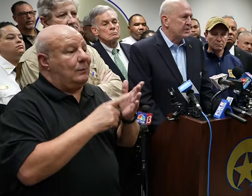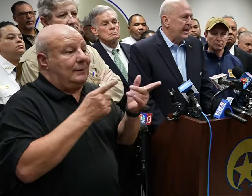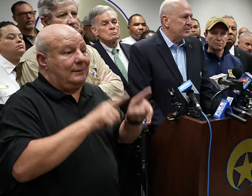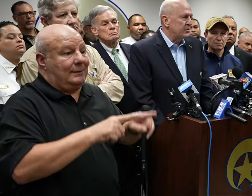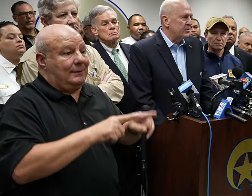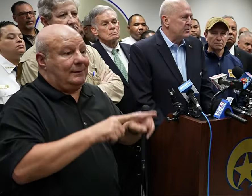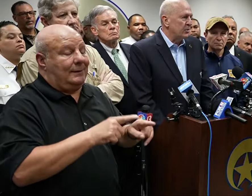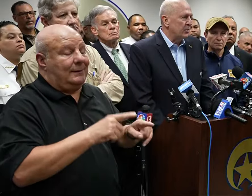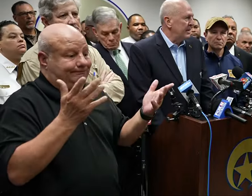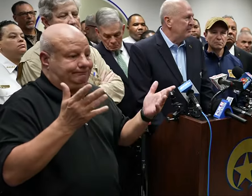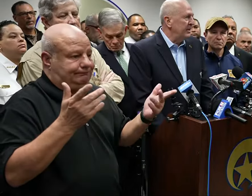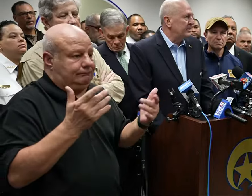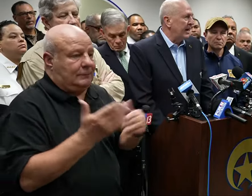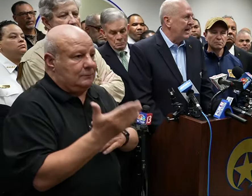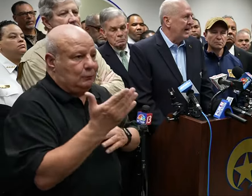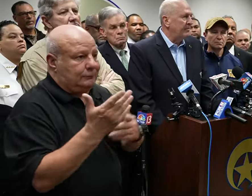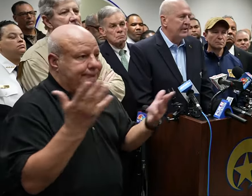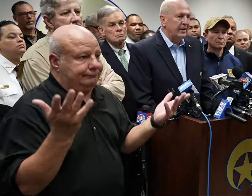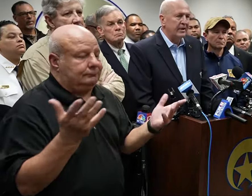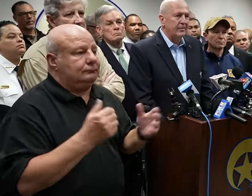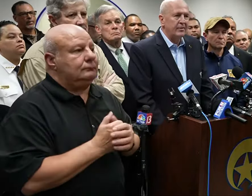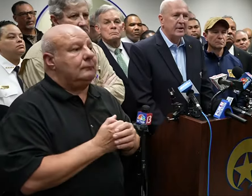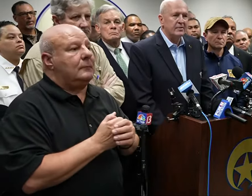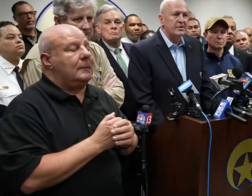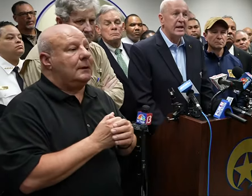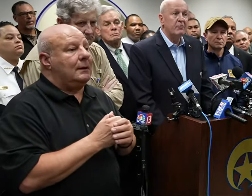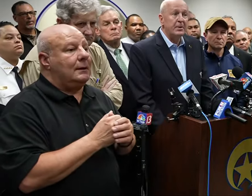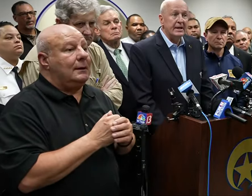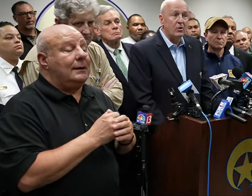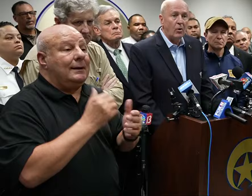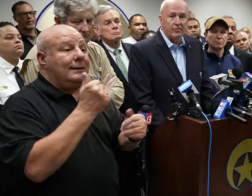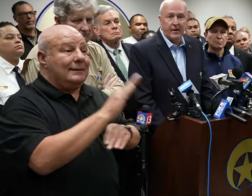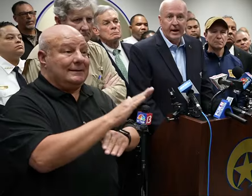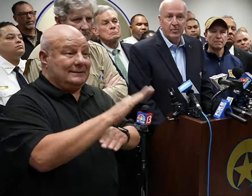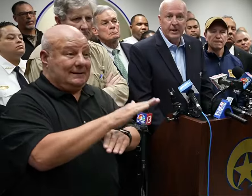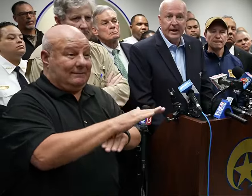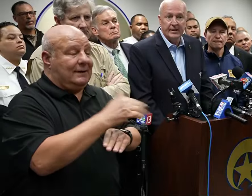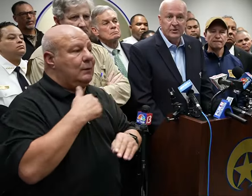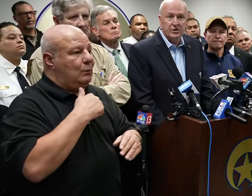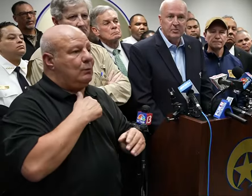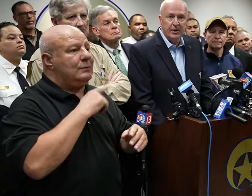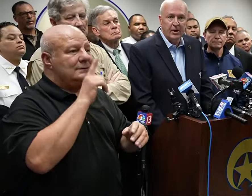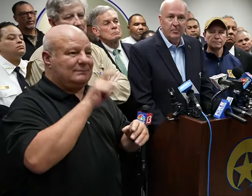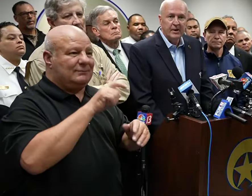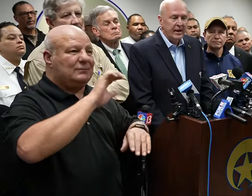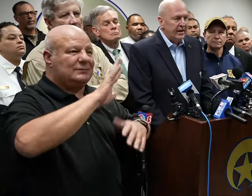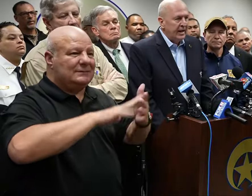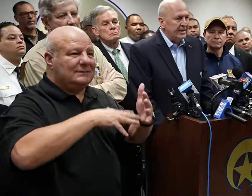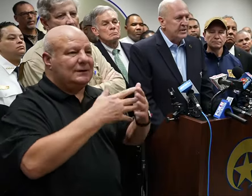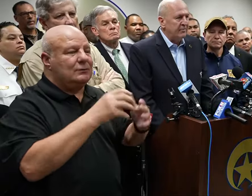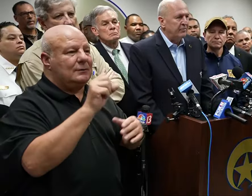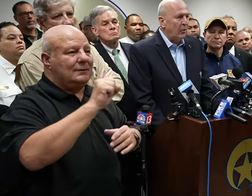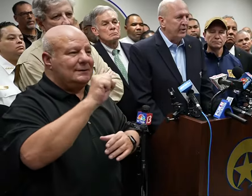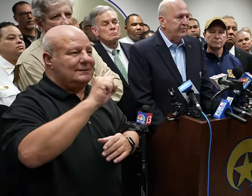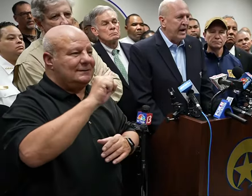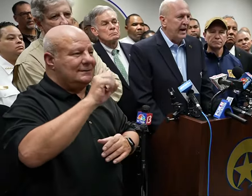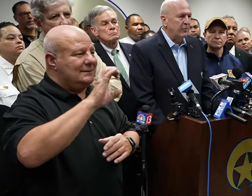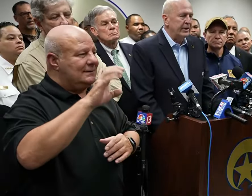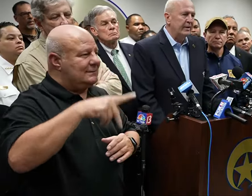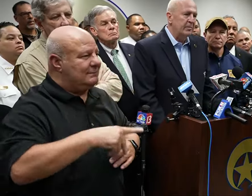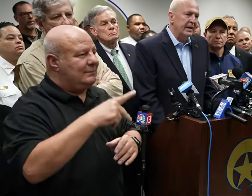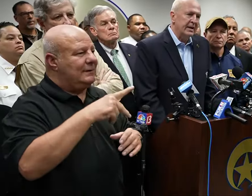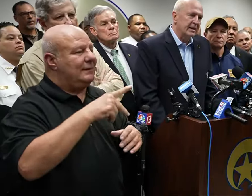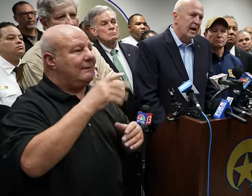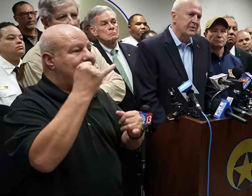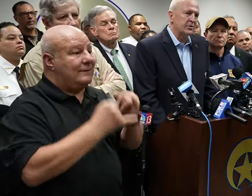we were scheduled this evening to have a CFP quarterfinal played in the Superdome at 7:45.